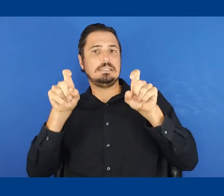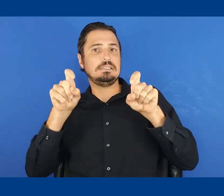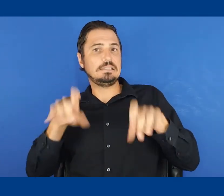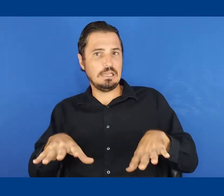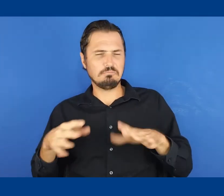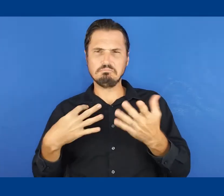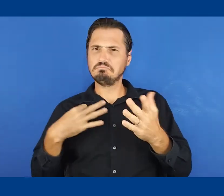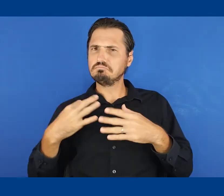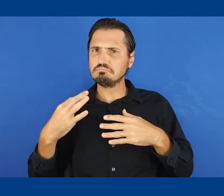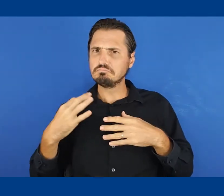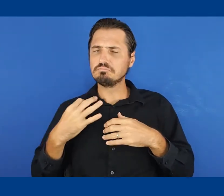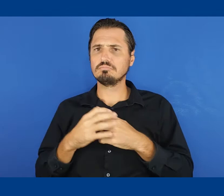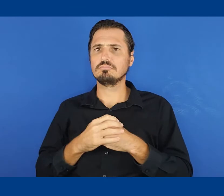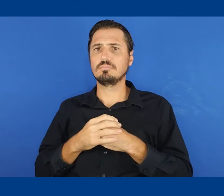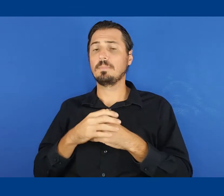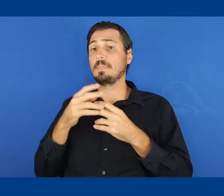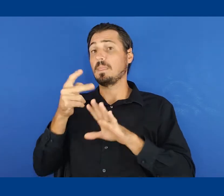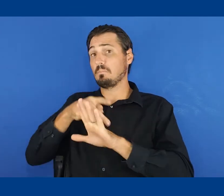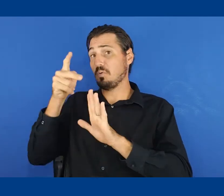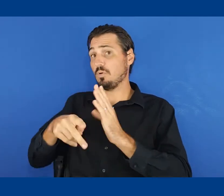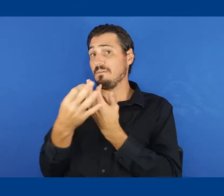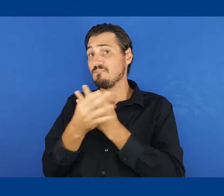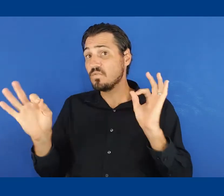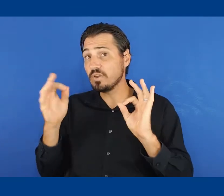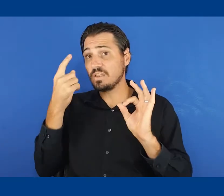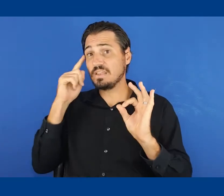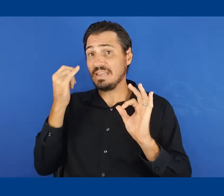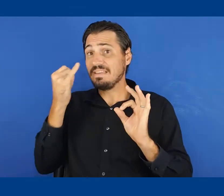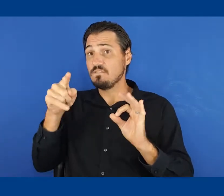is free for residents. Please visit